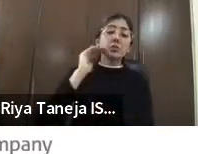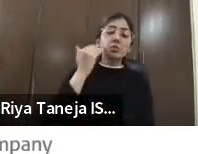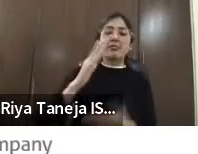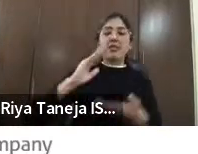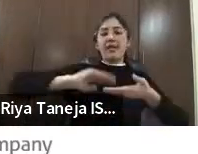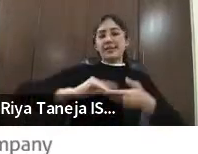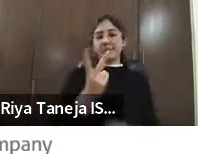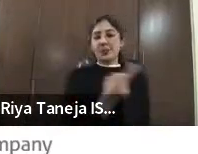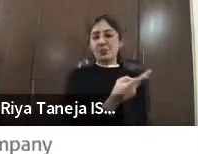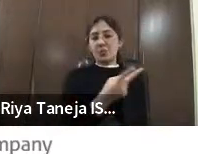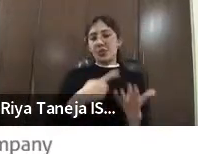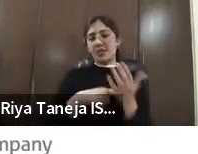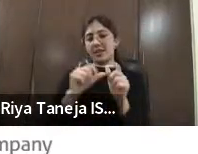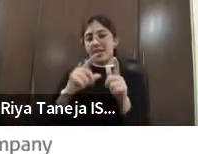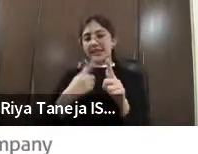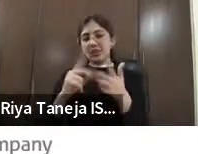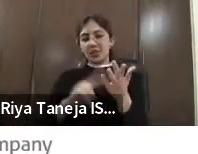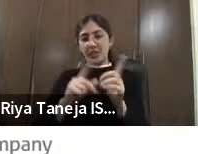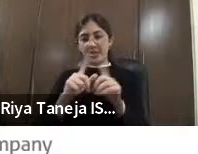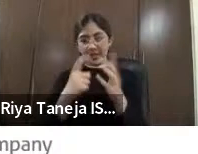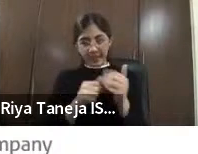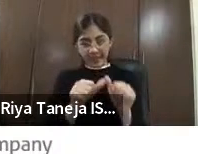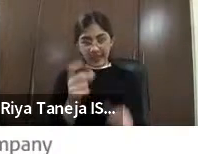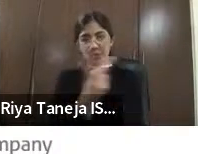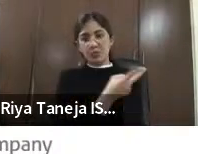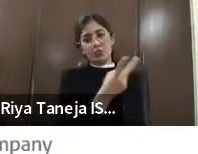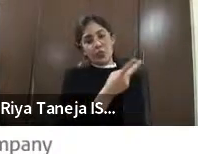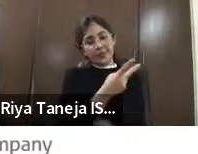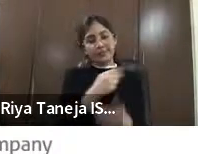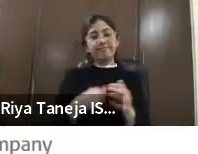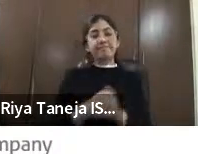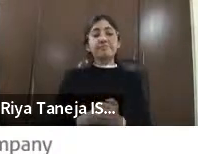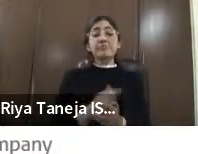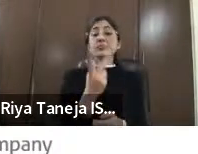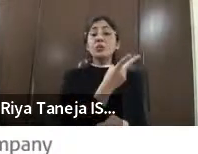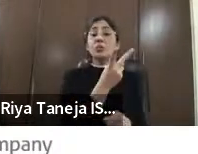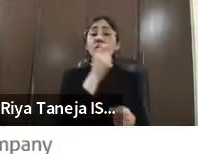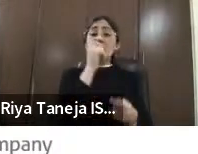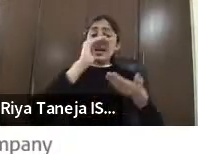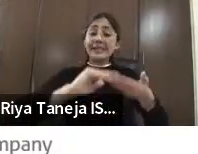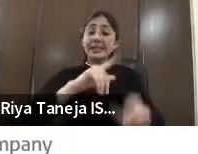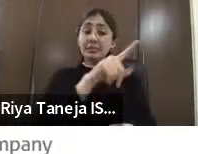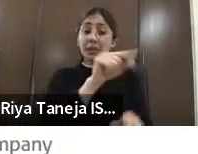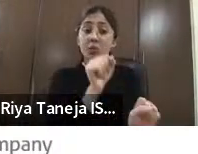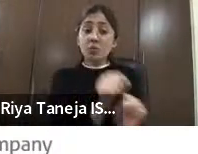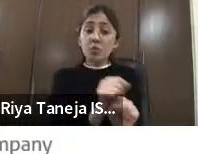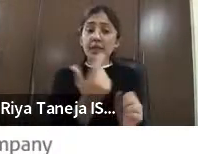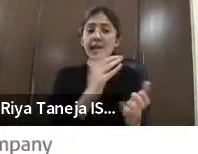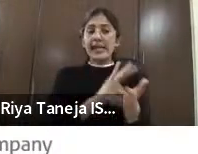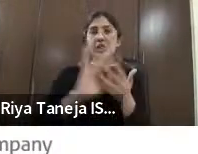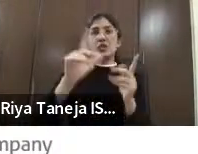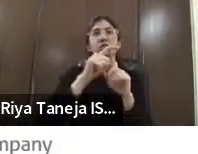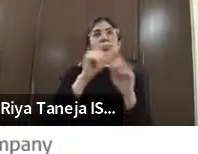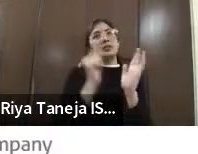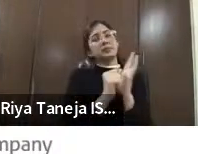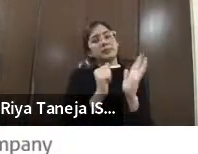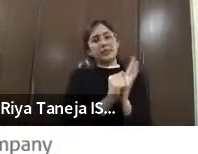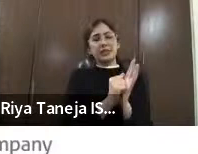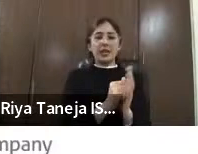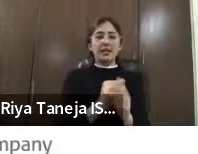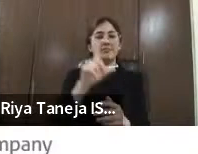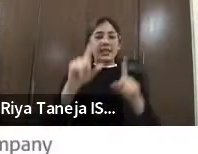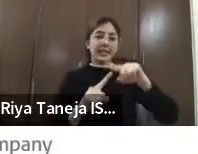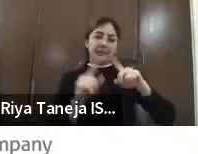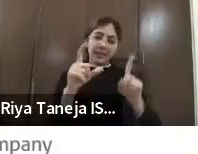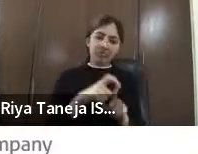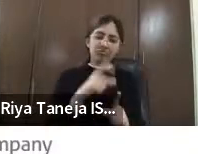husband, Rajinder Sharma. Prior to that, her husband was working in HT Media Limited, but due to his illness, he